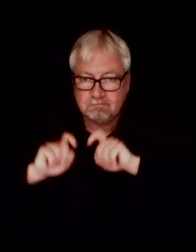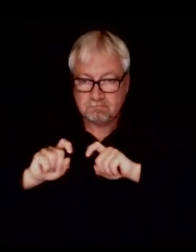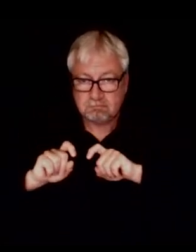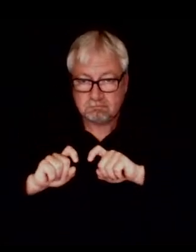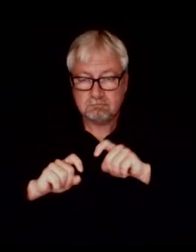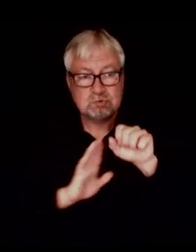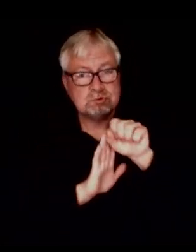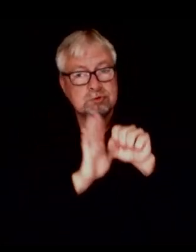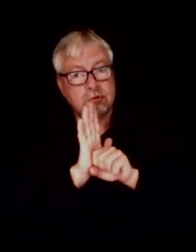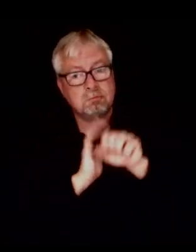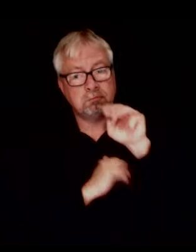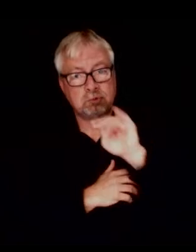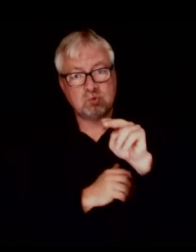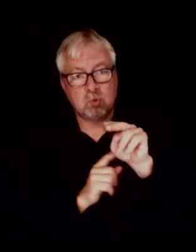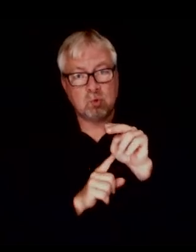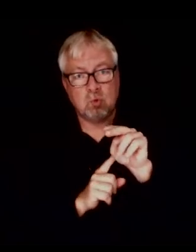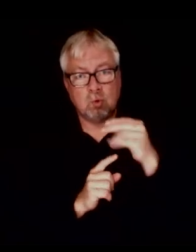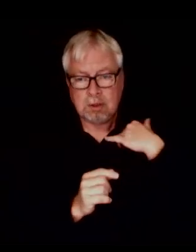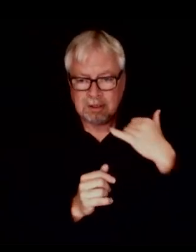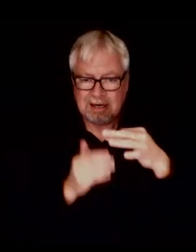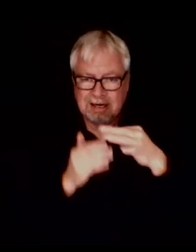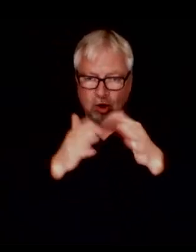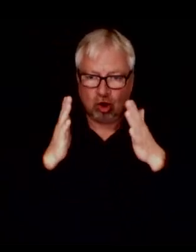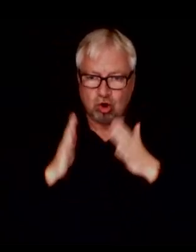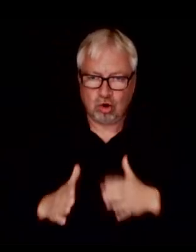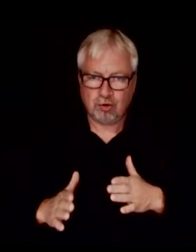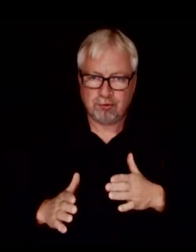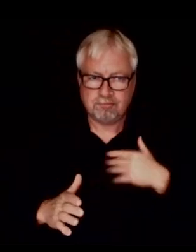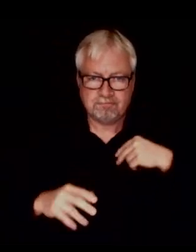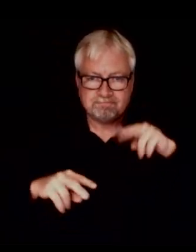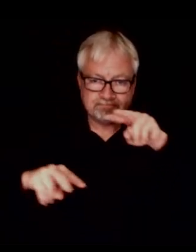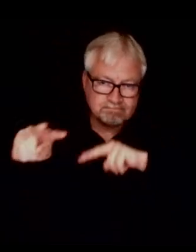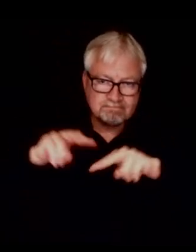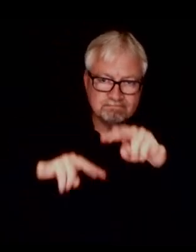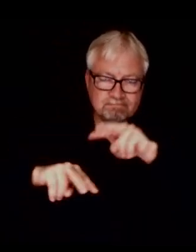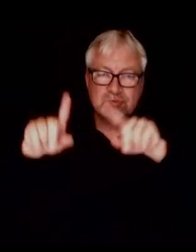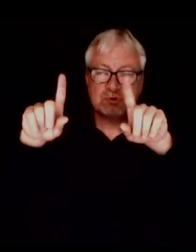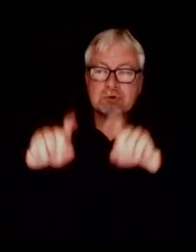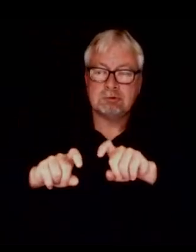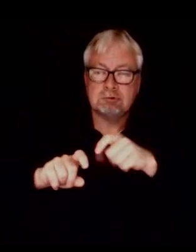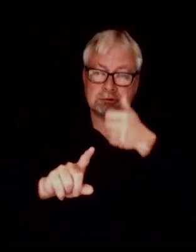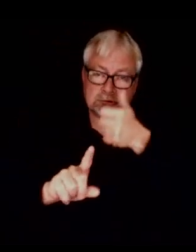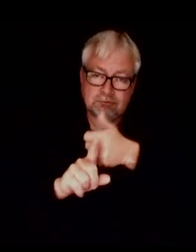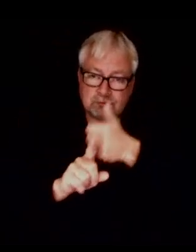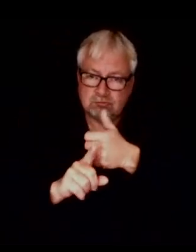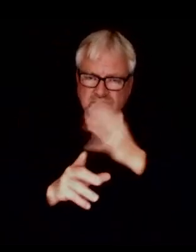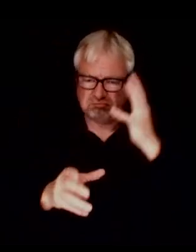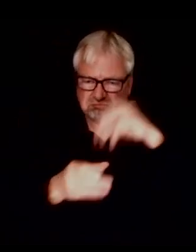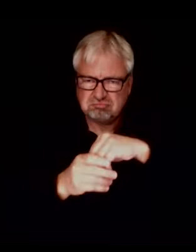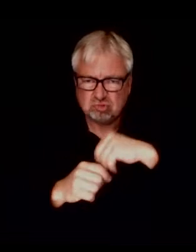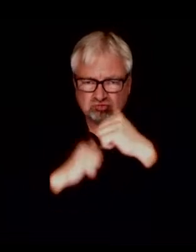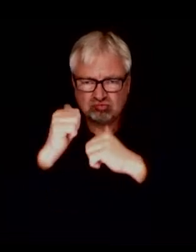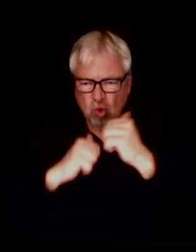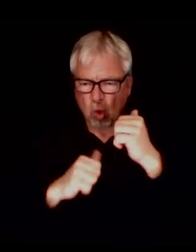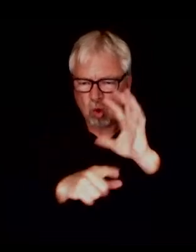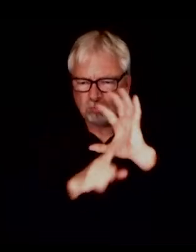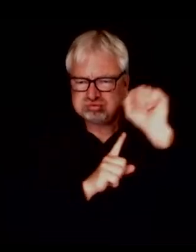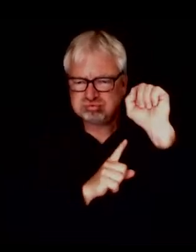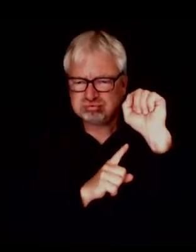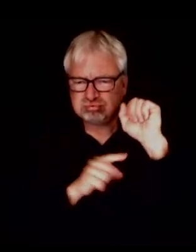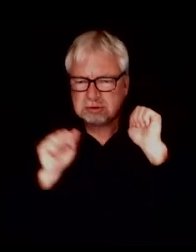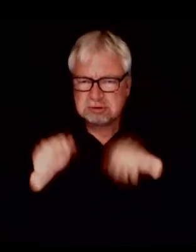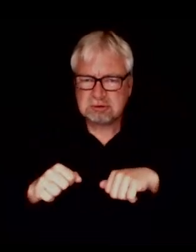infrastructure. Testing is quite accessible to all Minnesotans, and now is the time to take full advantage of this resource that we've built